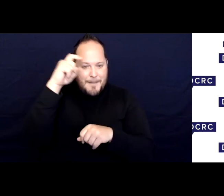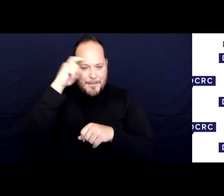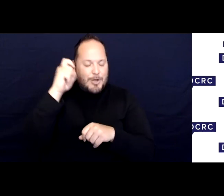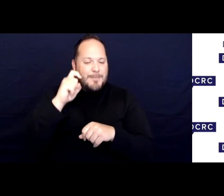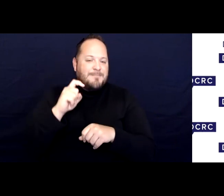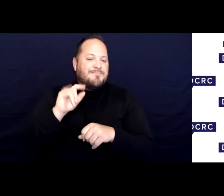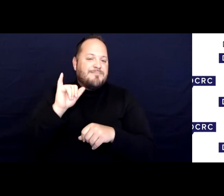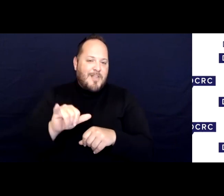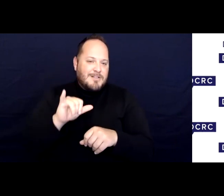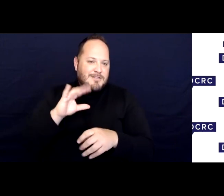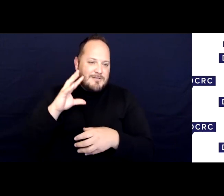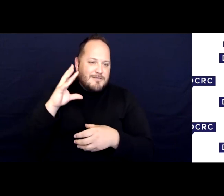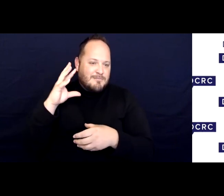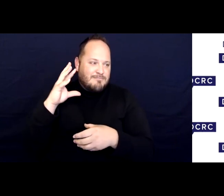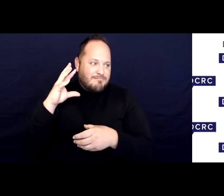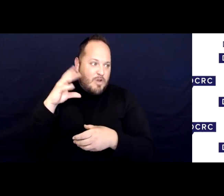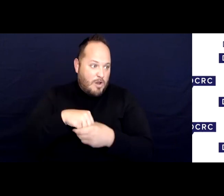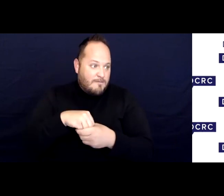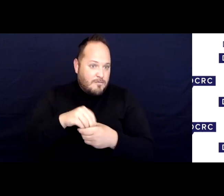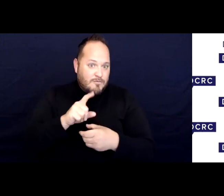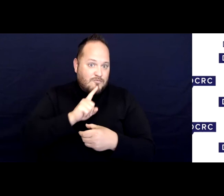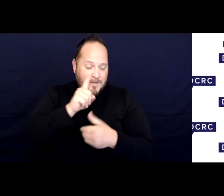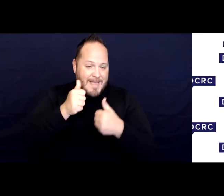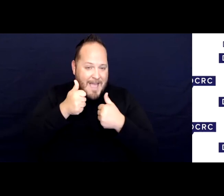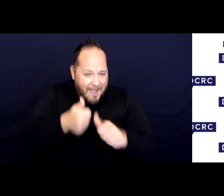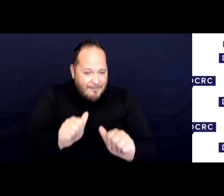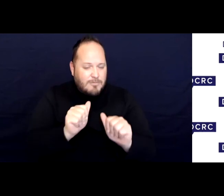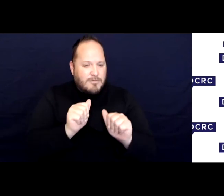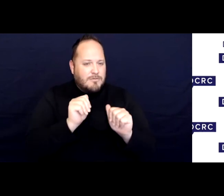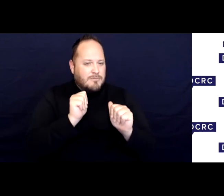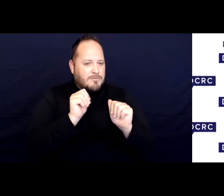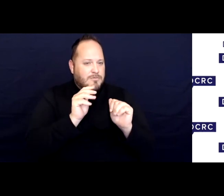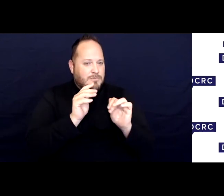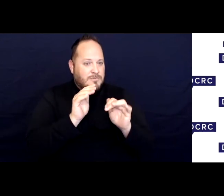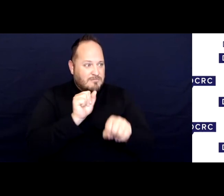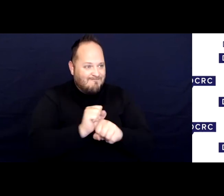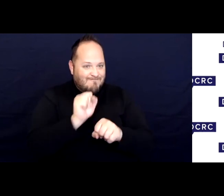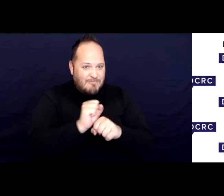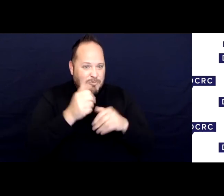effort to hit those very underserved communities,